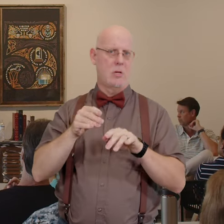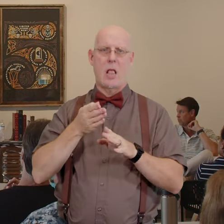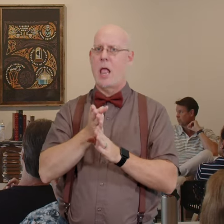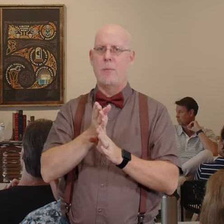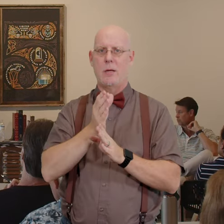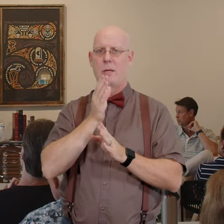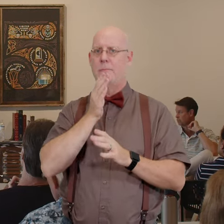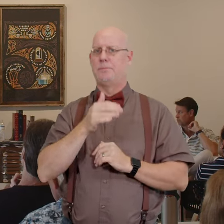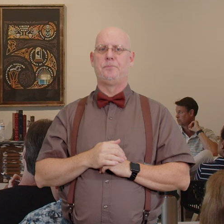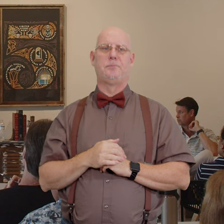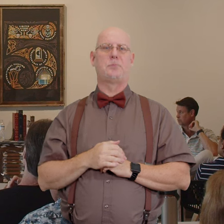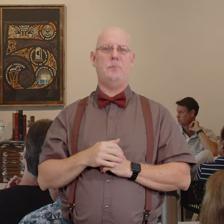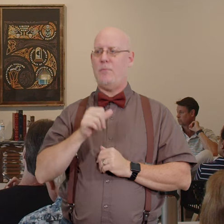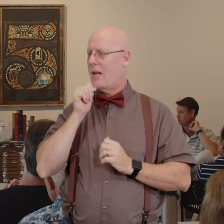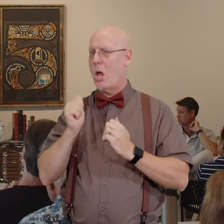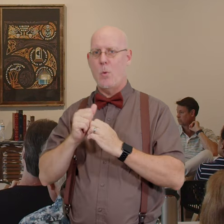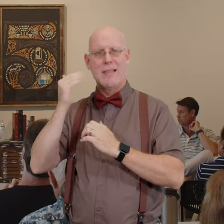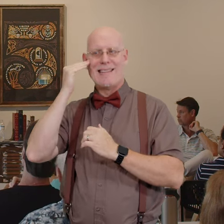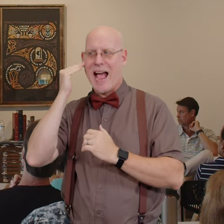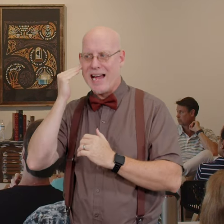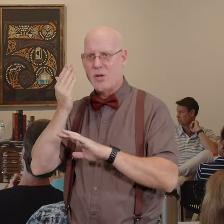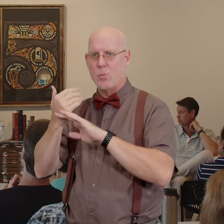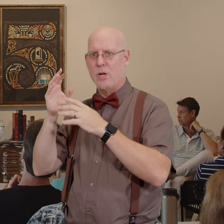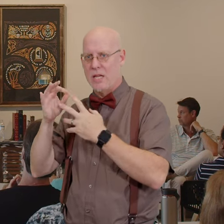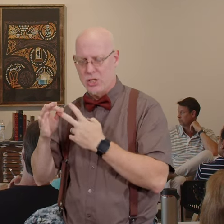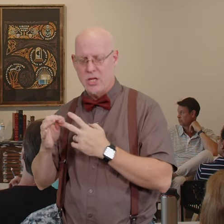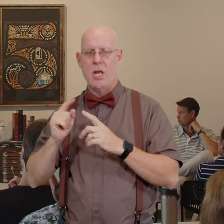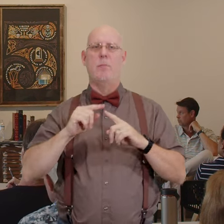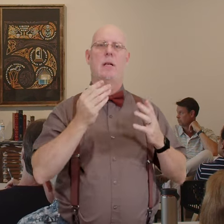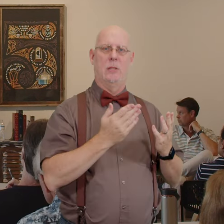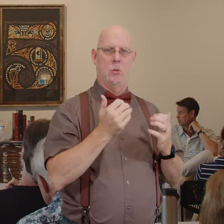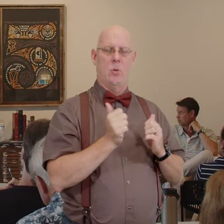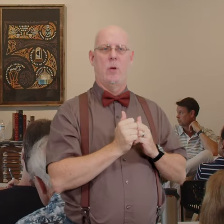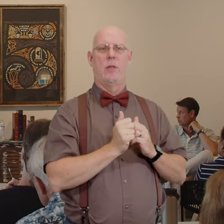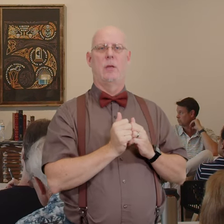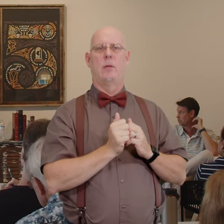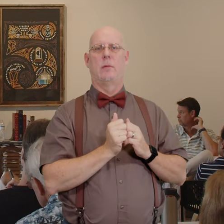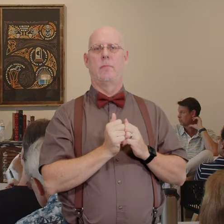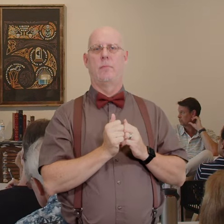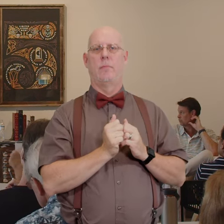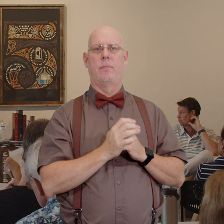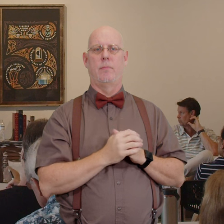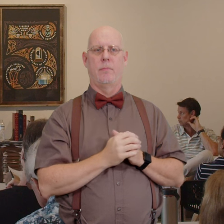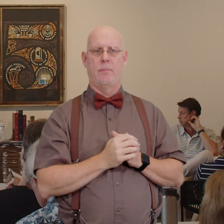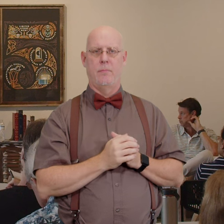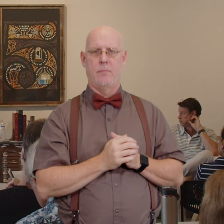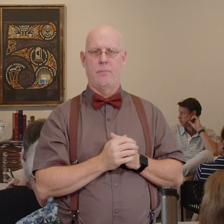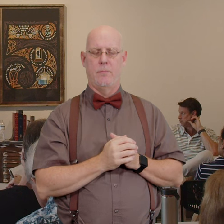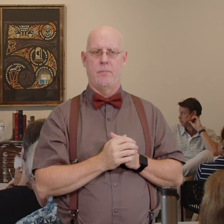alignment, not here, not with cognitive predestination, but here, time,